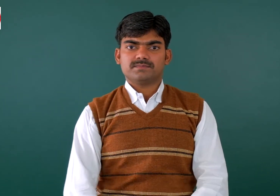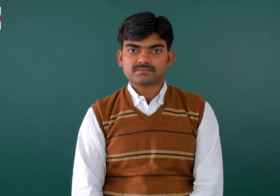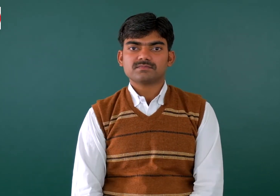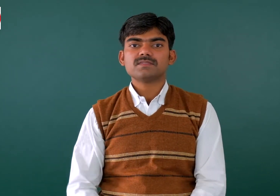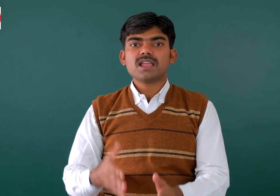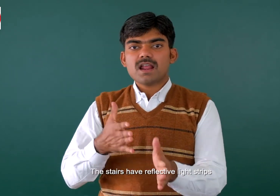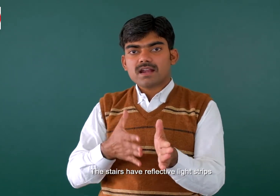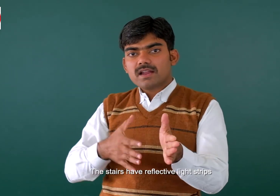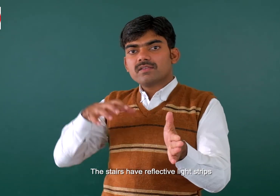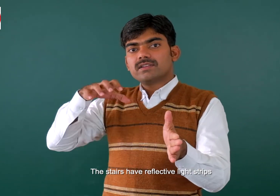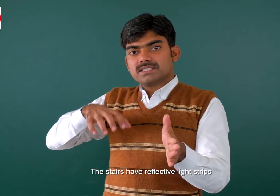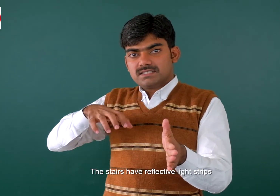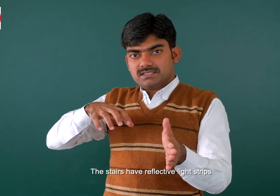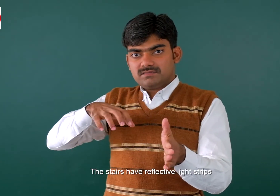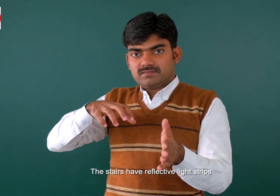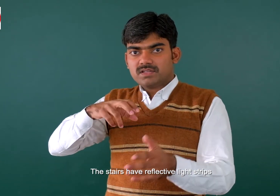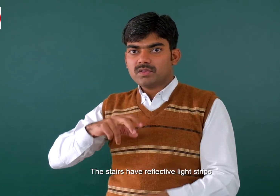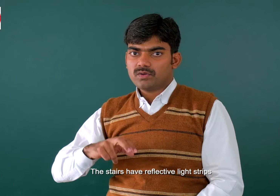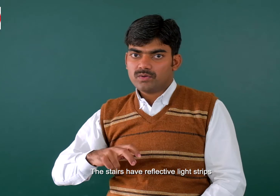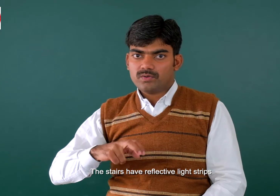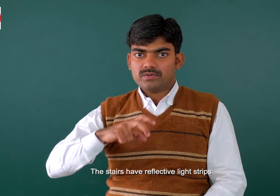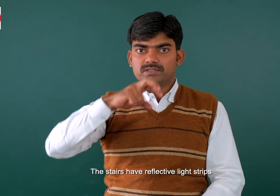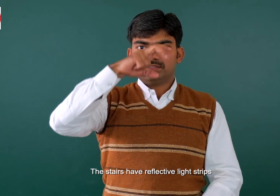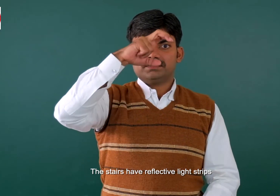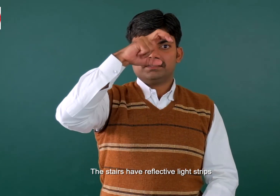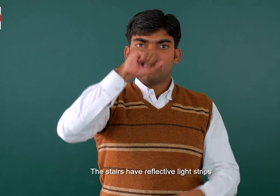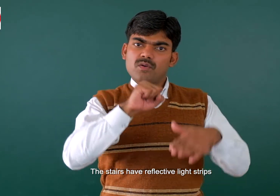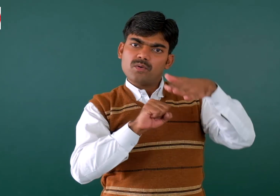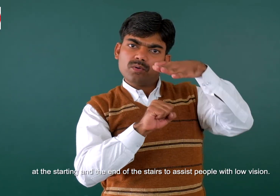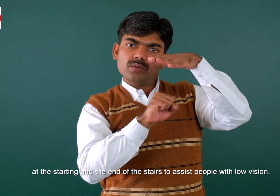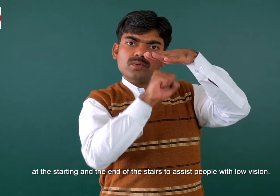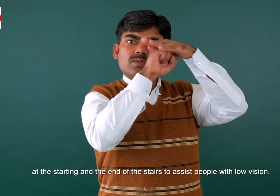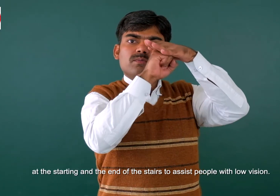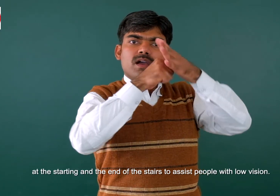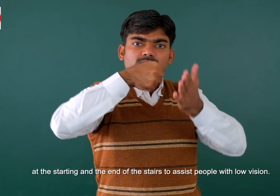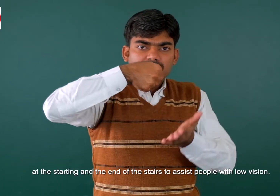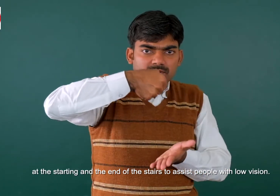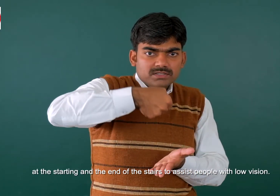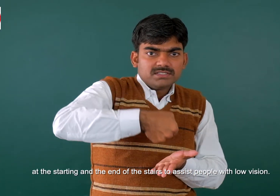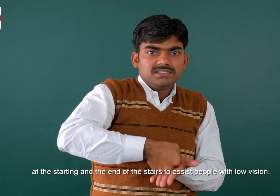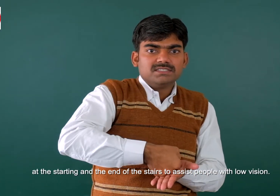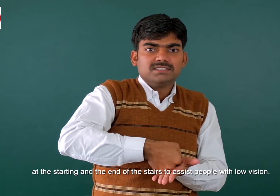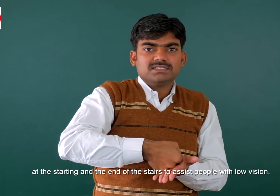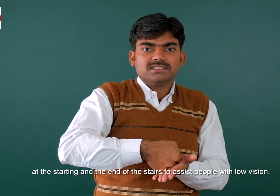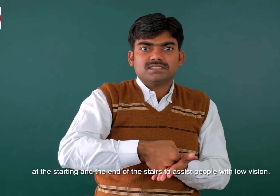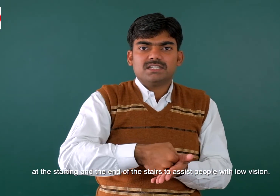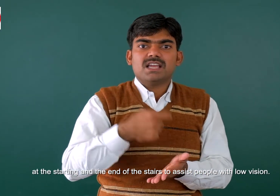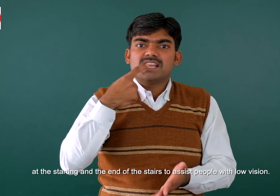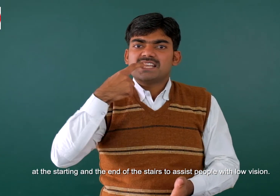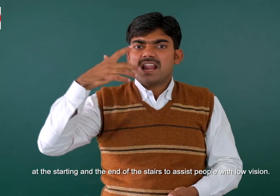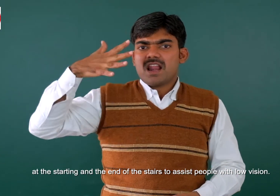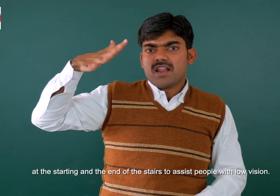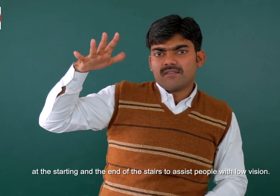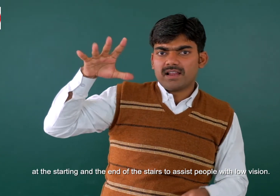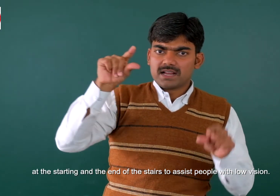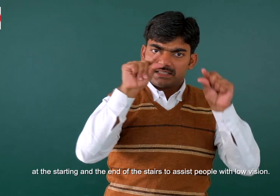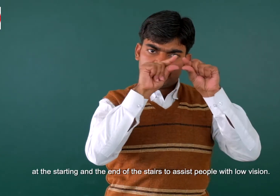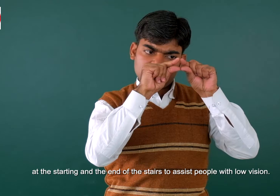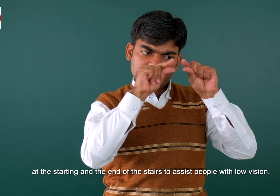The stairs have reflective light strips at the starting and the end of the stairs to assist people